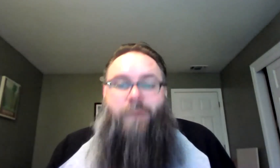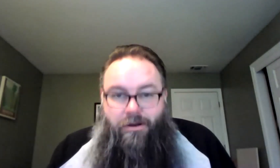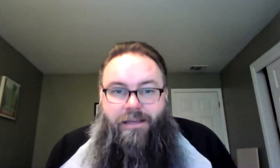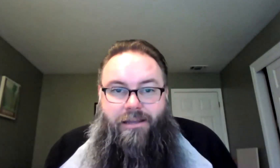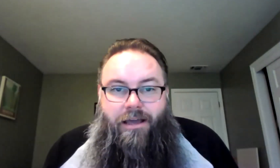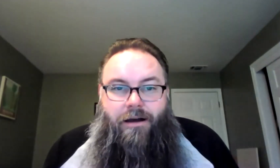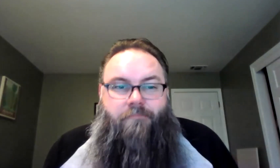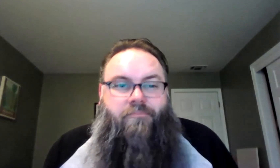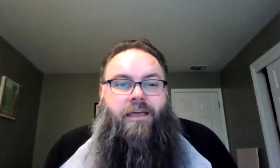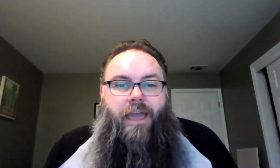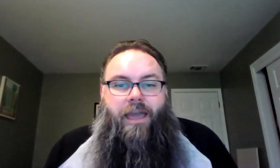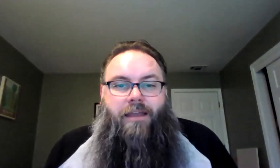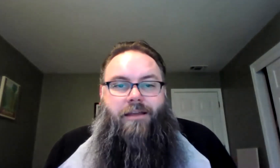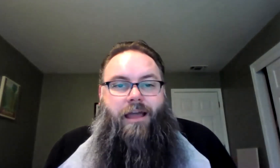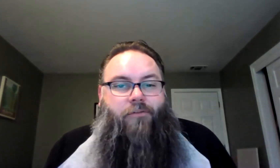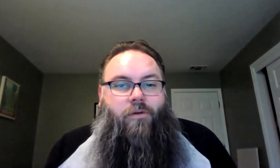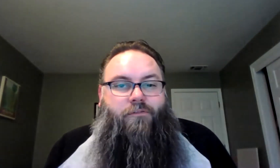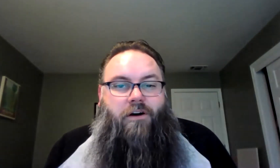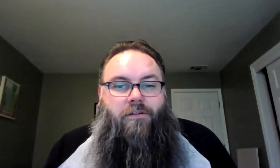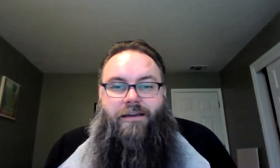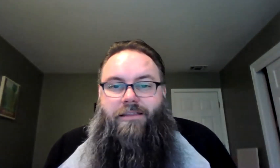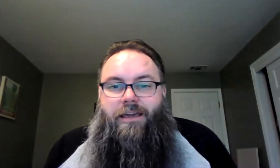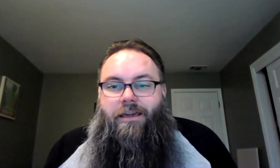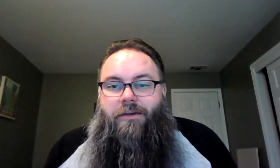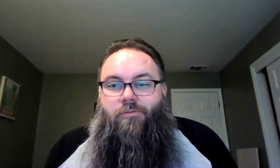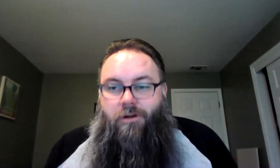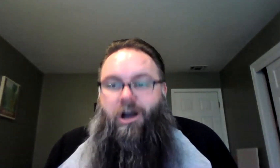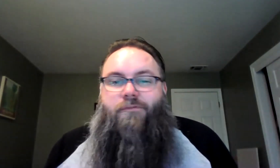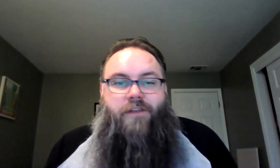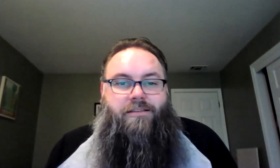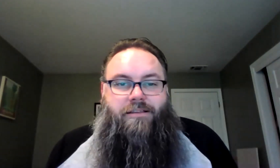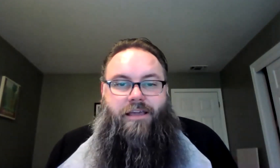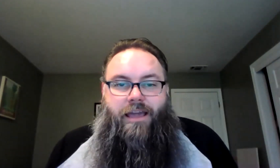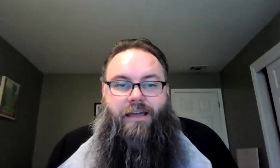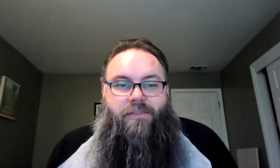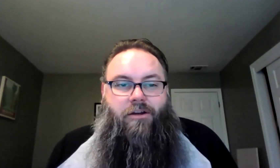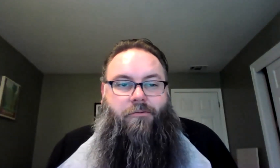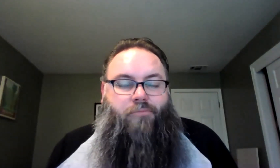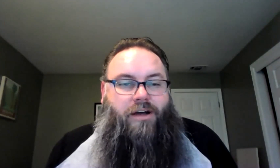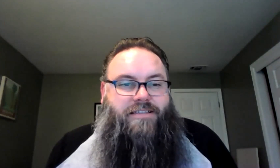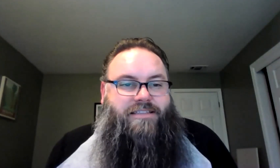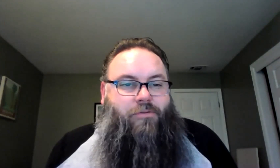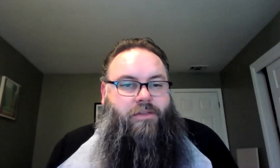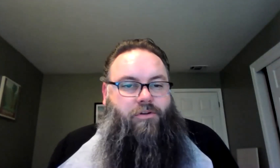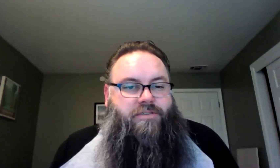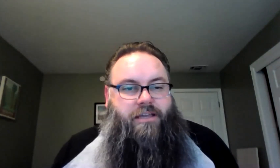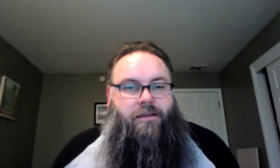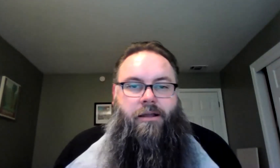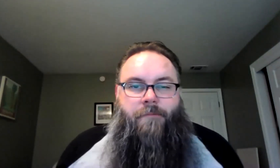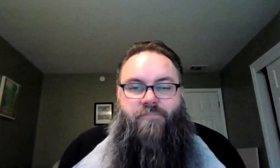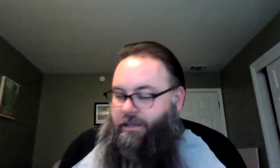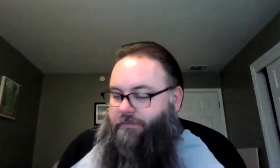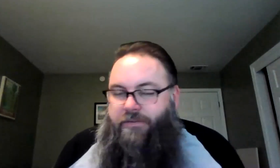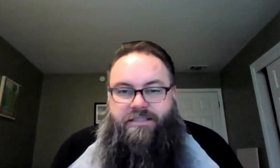meetings about it. And everyone felt like they were confident that they had their process. They were either